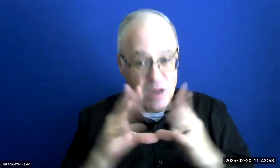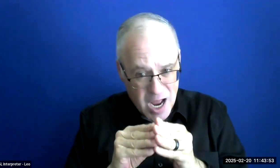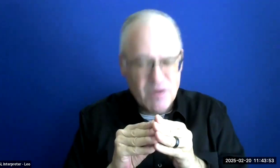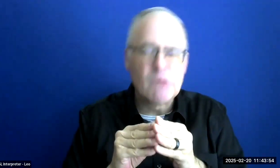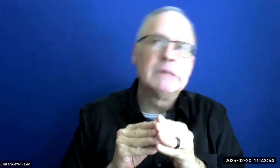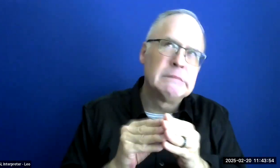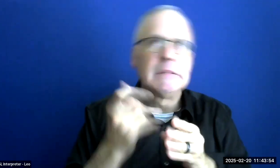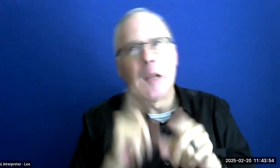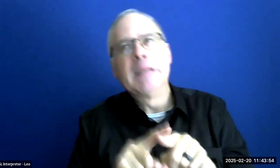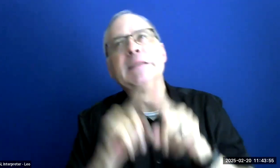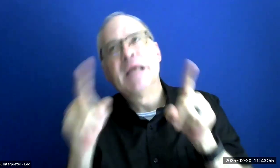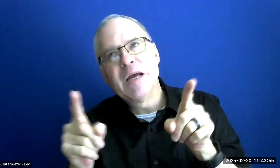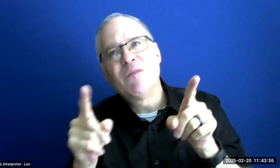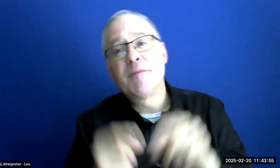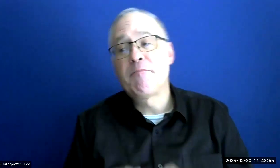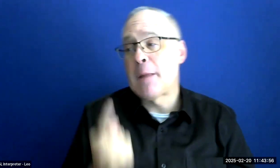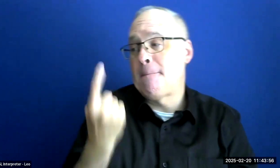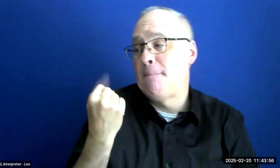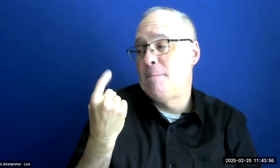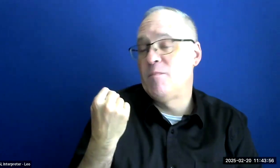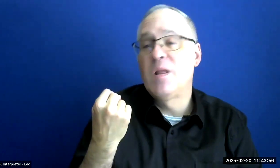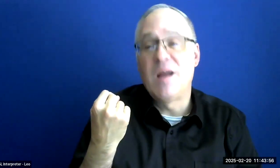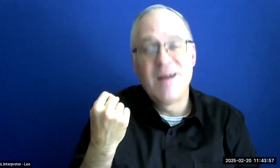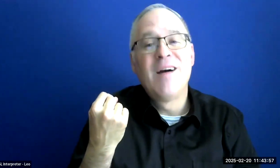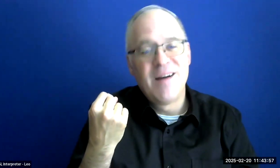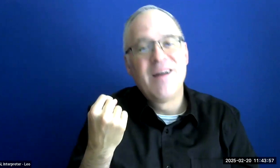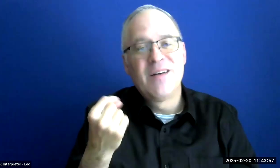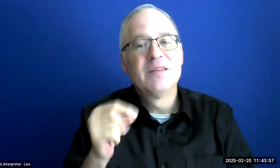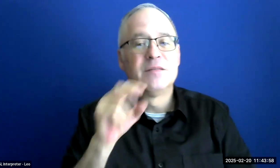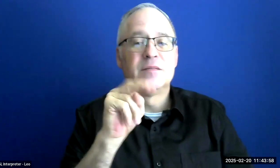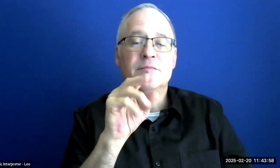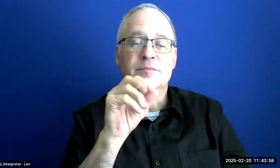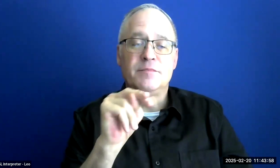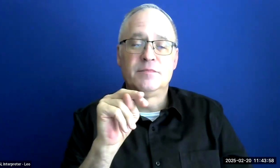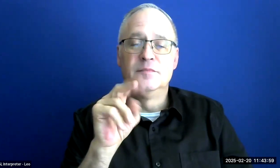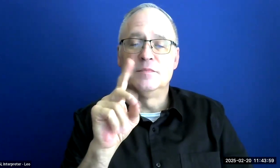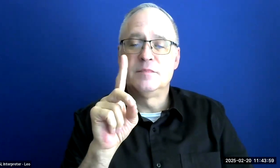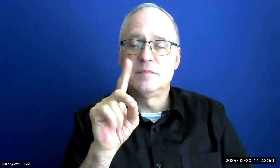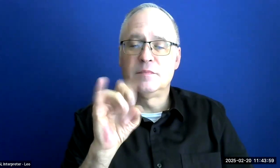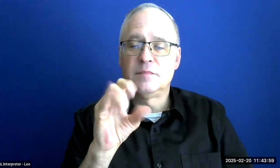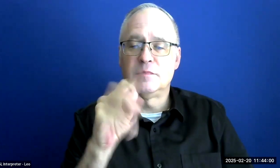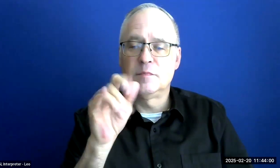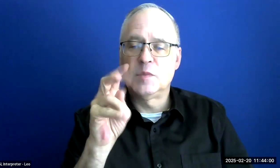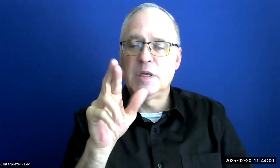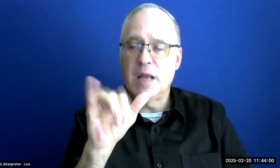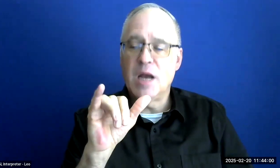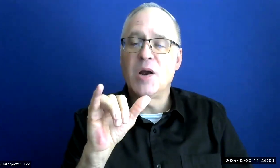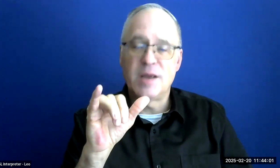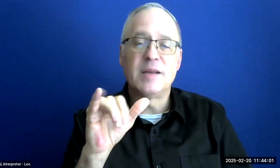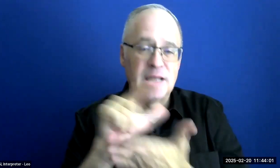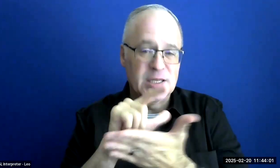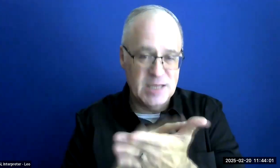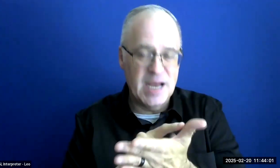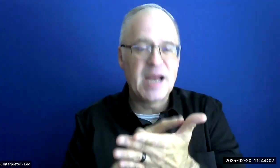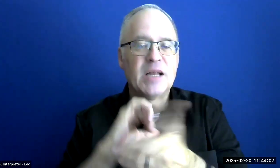different. Last year's General Conference approved non-disciplinary legislation to create an interim committee to form a